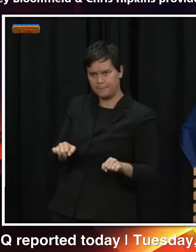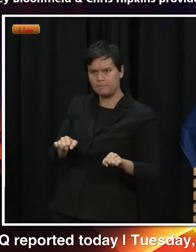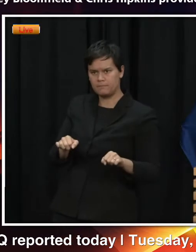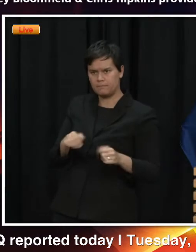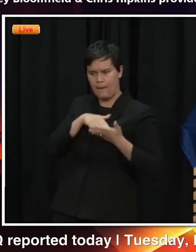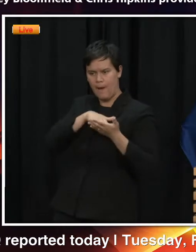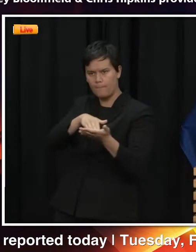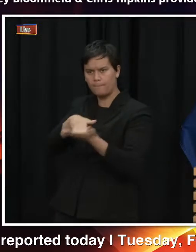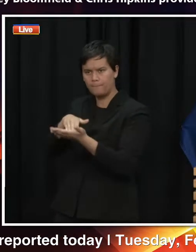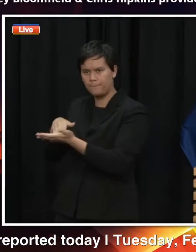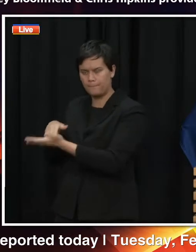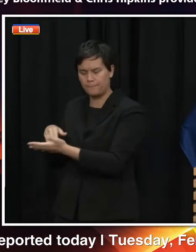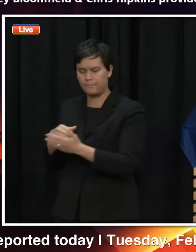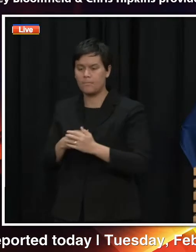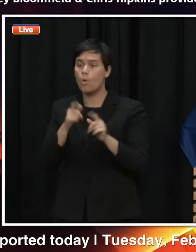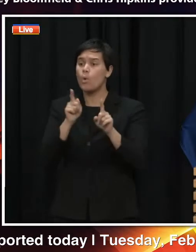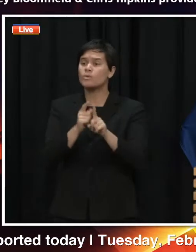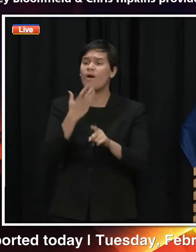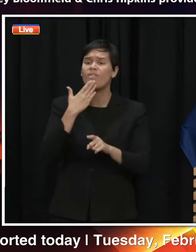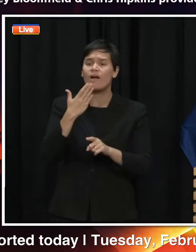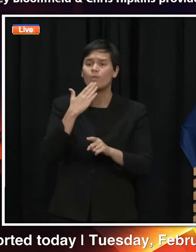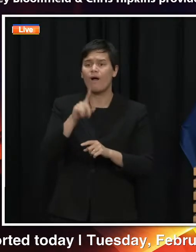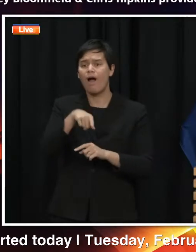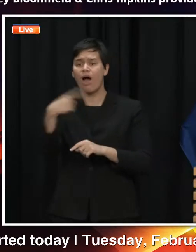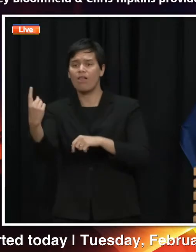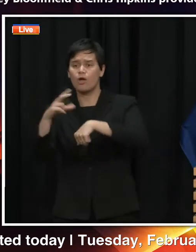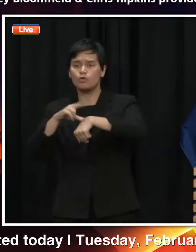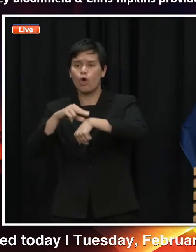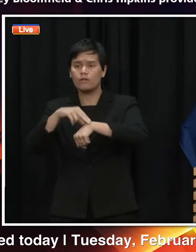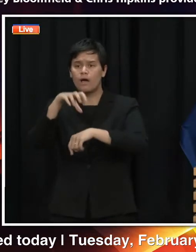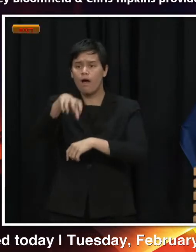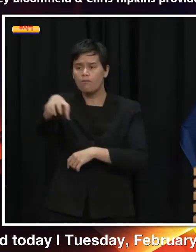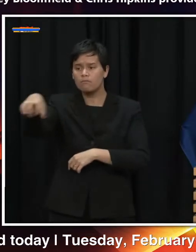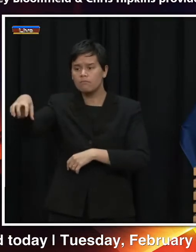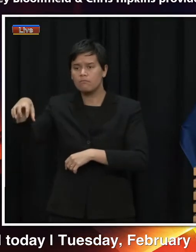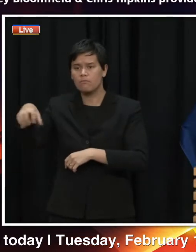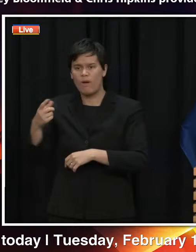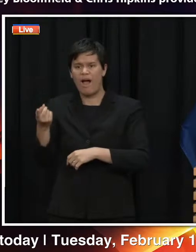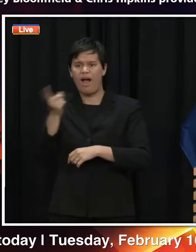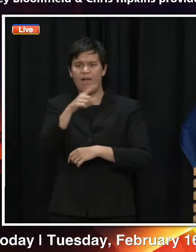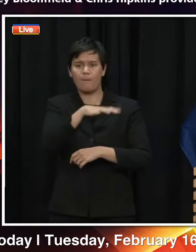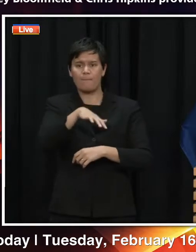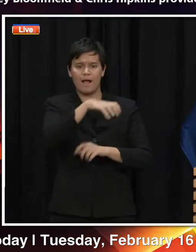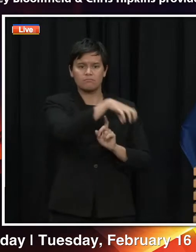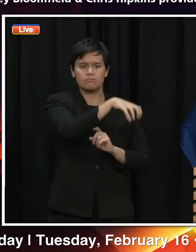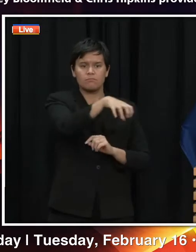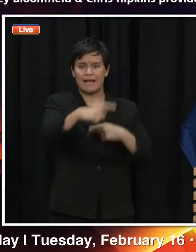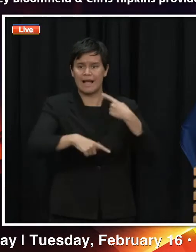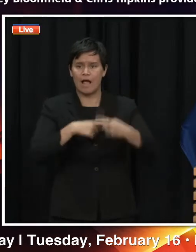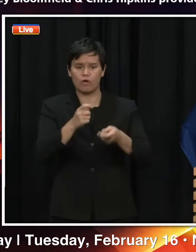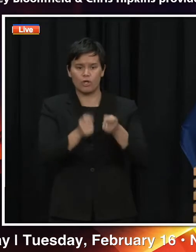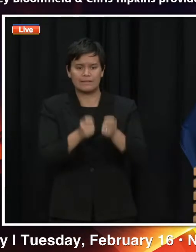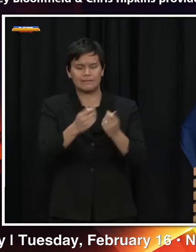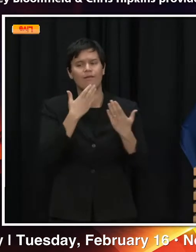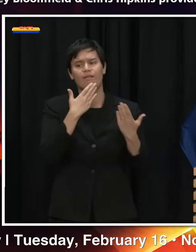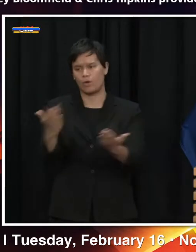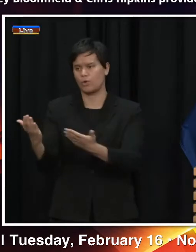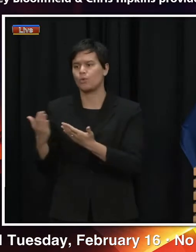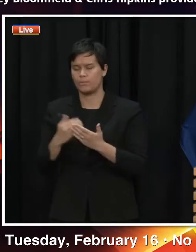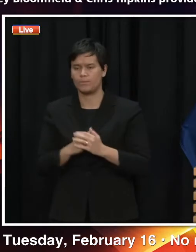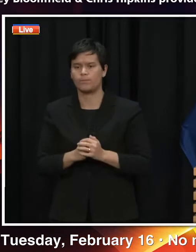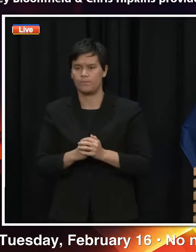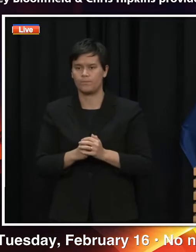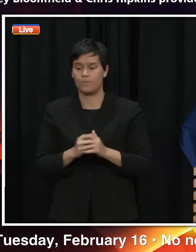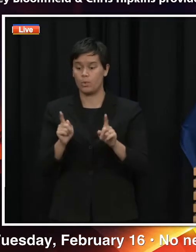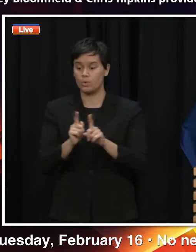thank general practices and other clinics across Auckland and indeed across the country that have continued to undertake swabbing.